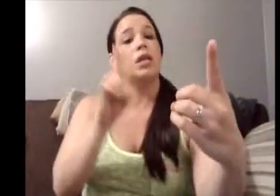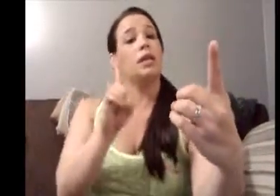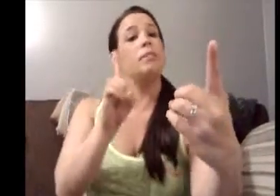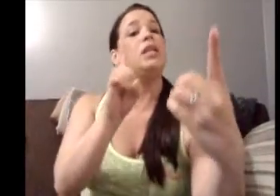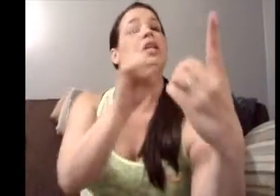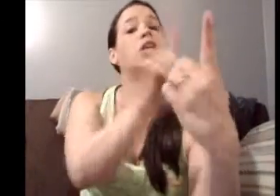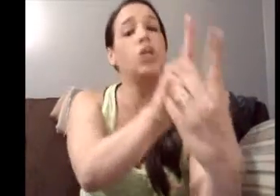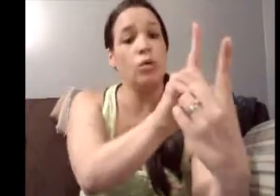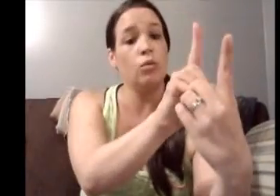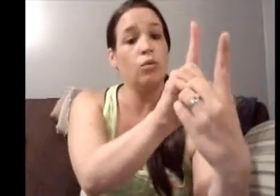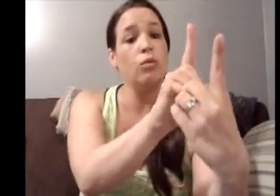I'm meeting you.